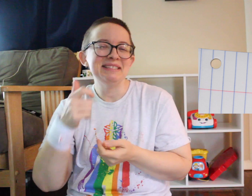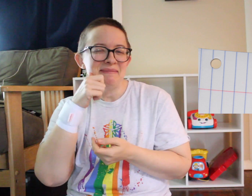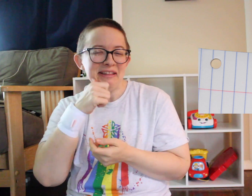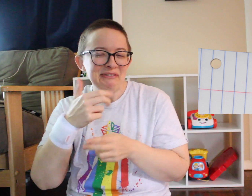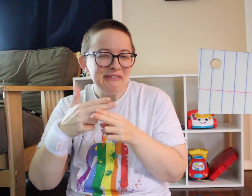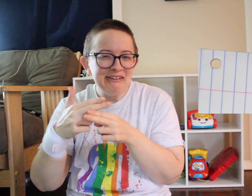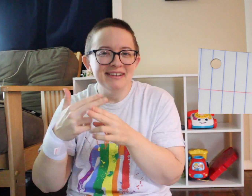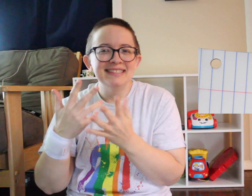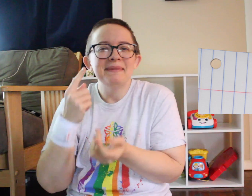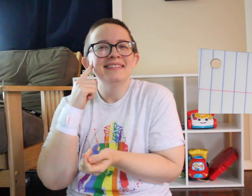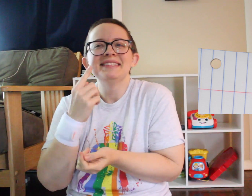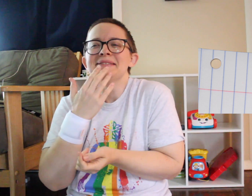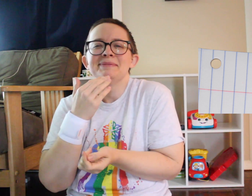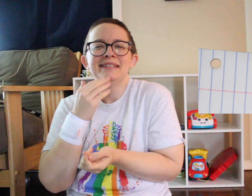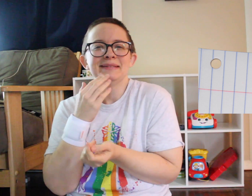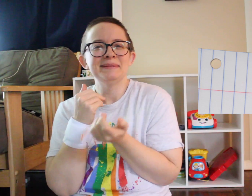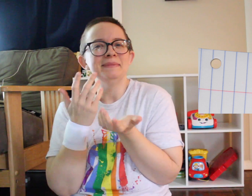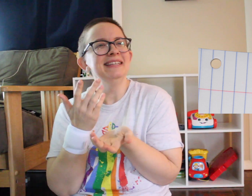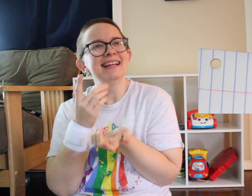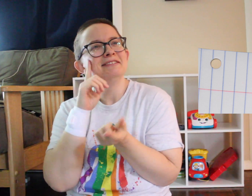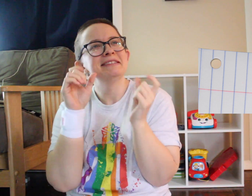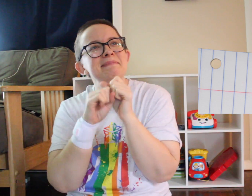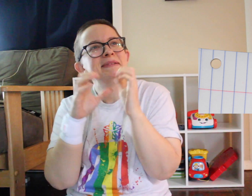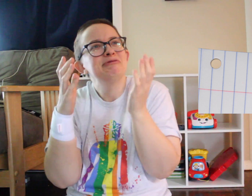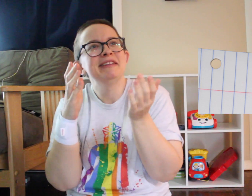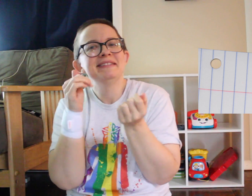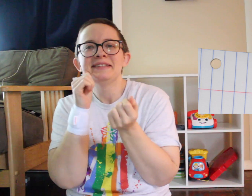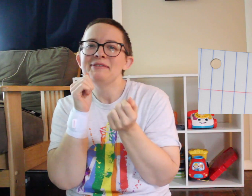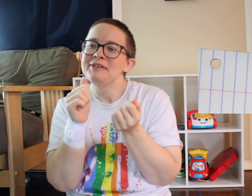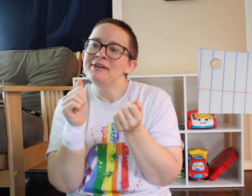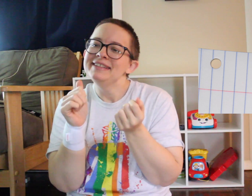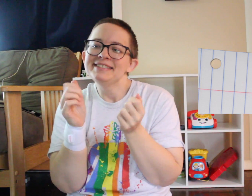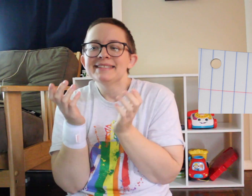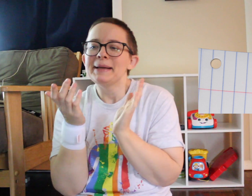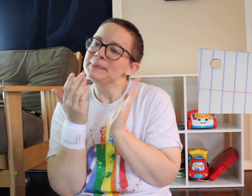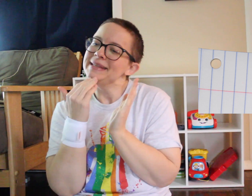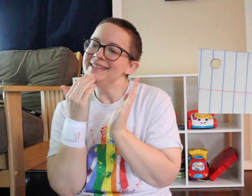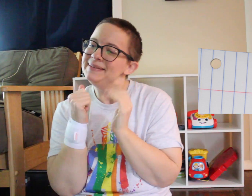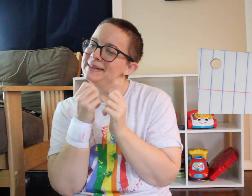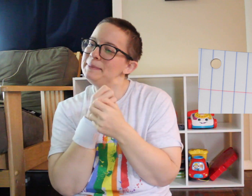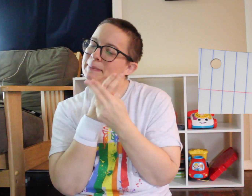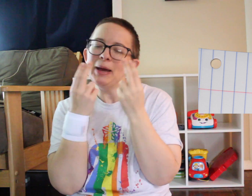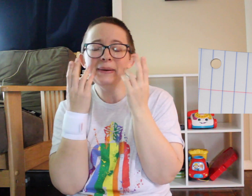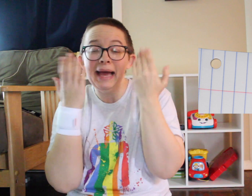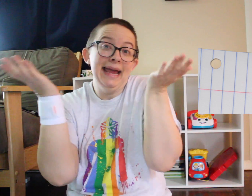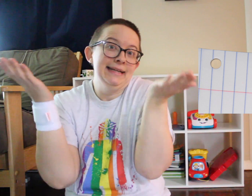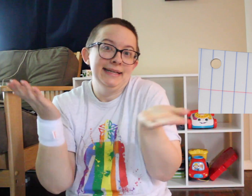clearly, but it's usually considered a girl name. I just think it's so sweet, and I just imagine this little girl, I don't know, just sweet with bows,